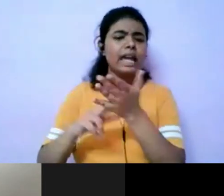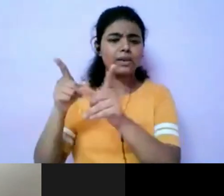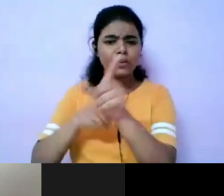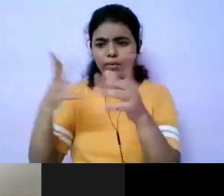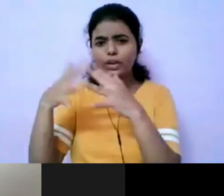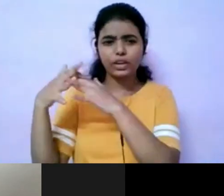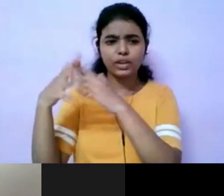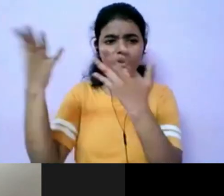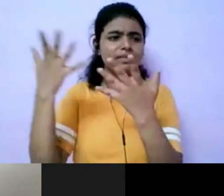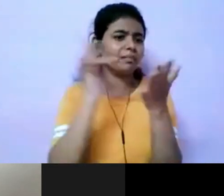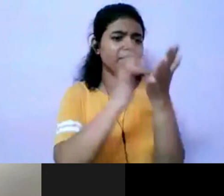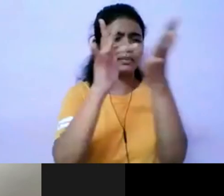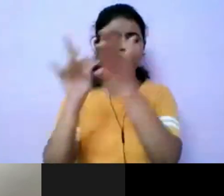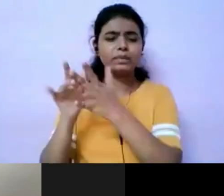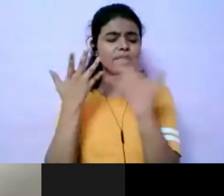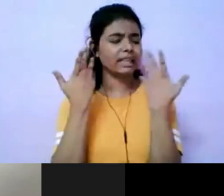in Helsinki,